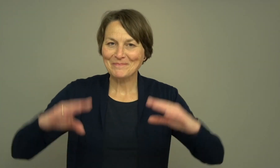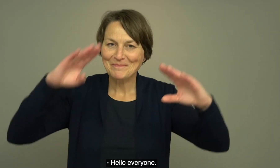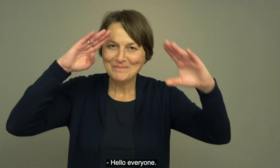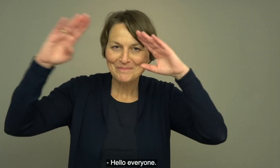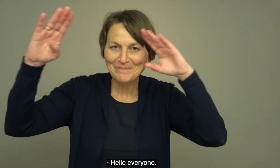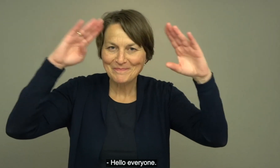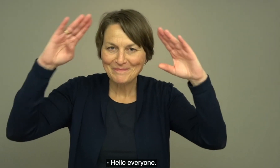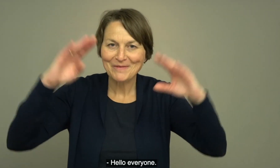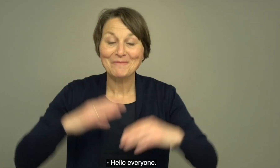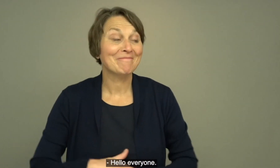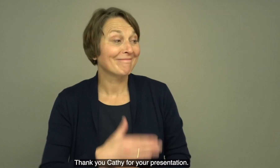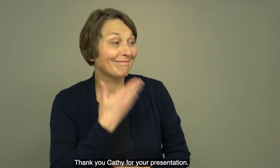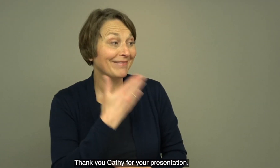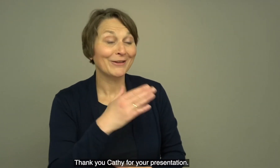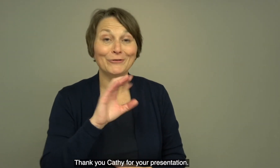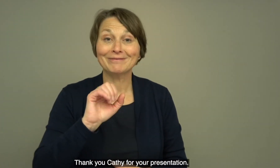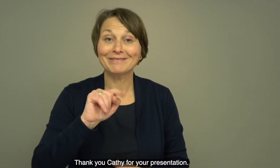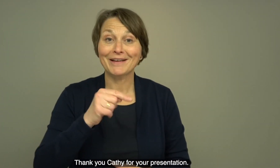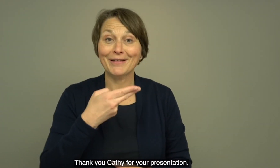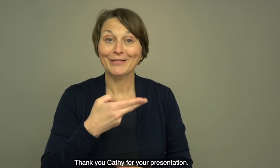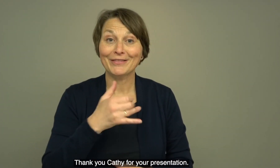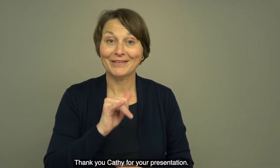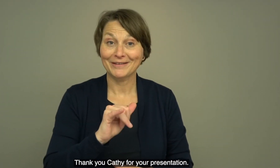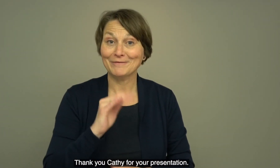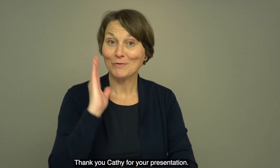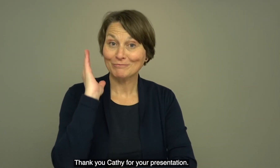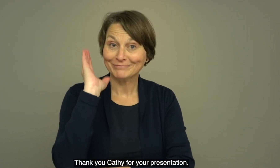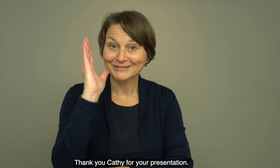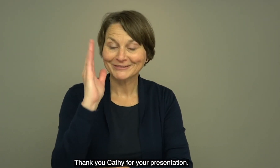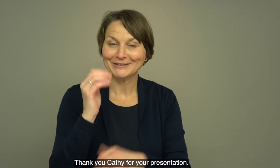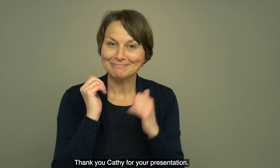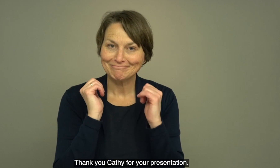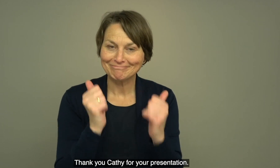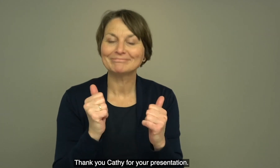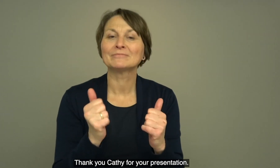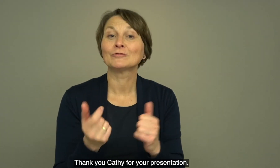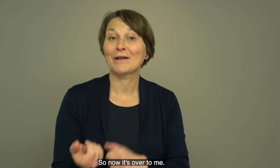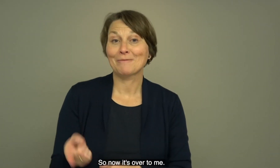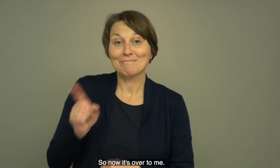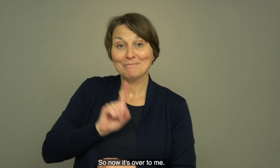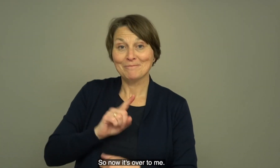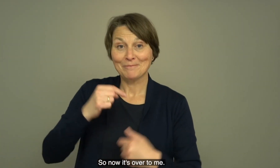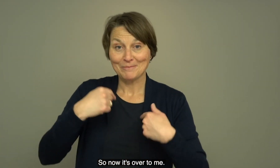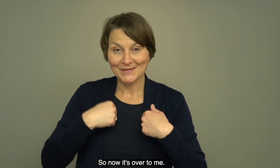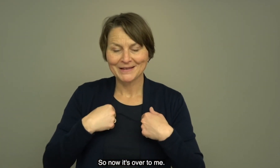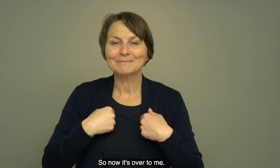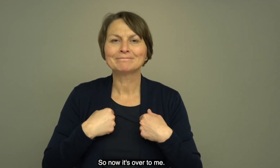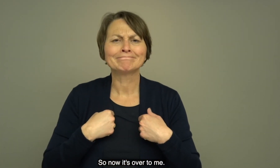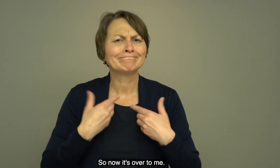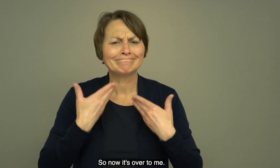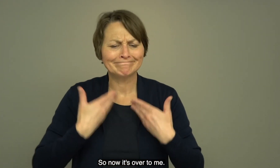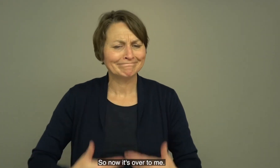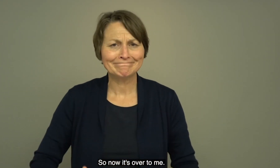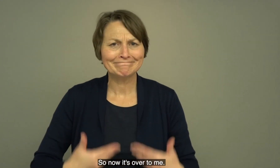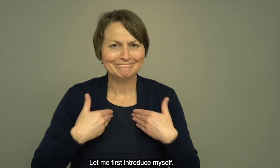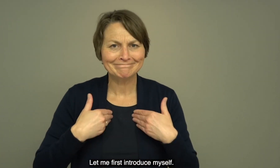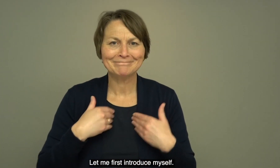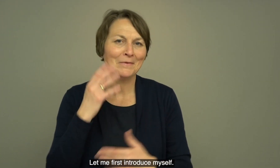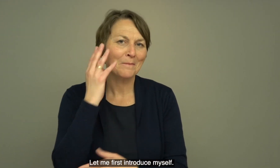Hello everyone. Thank you, Kathy, for your presentation. So now it's over to me. Let me first